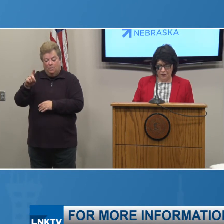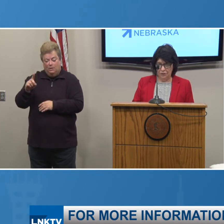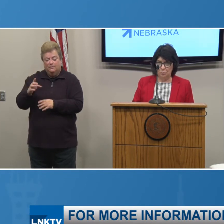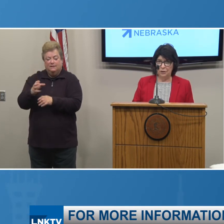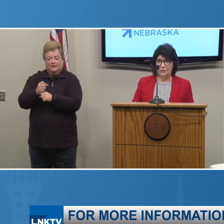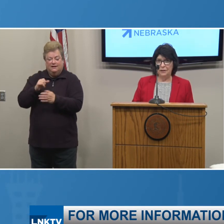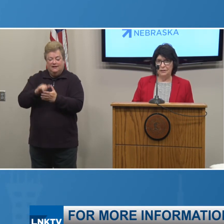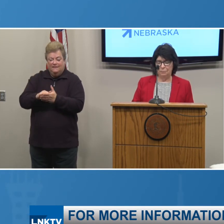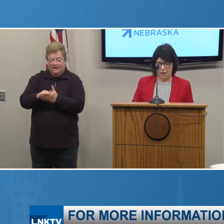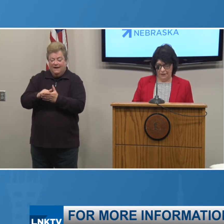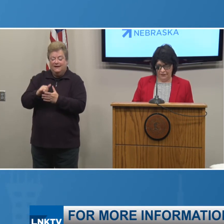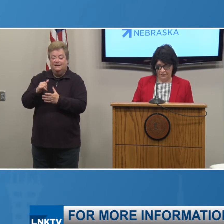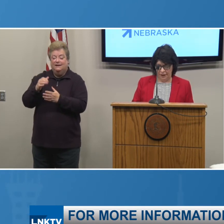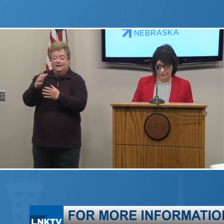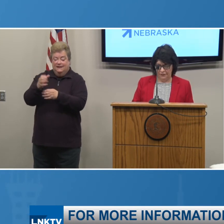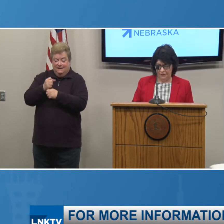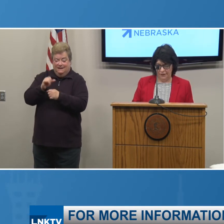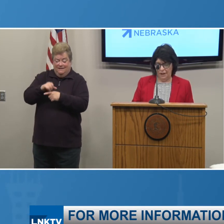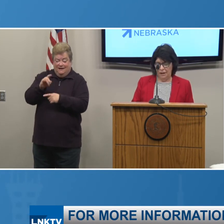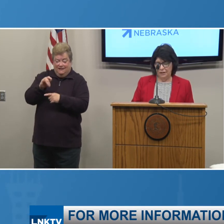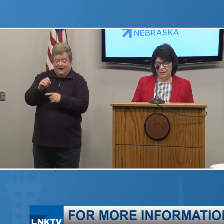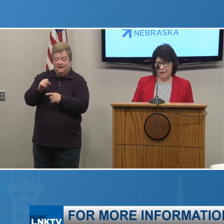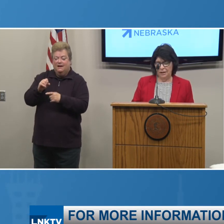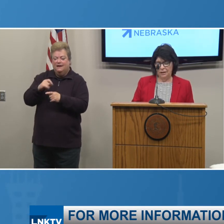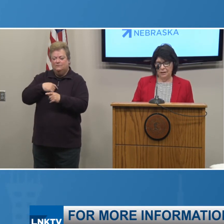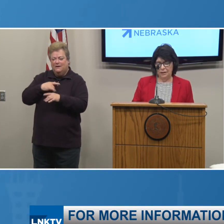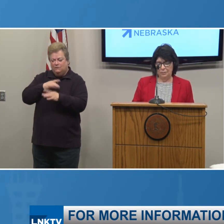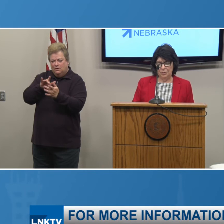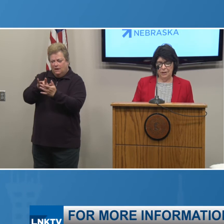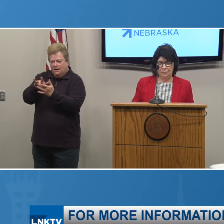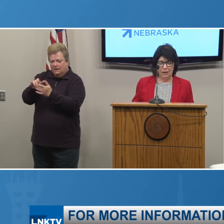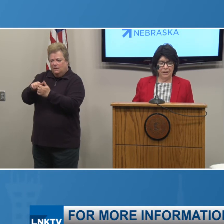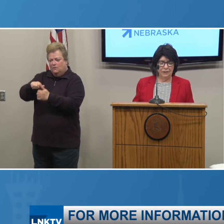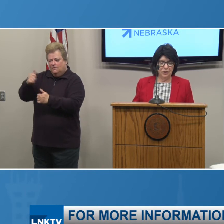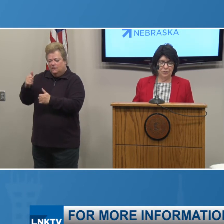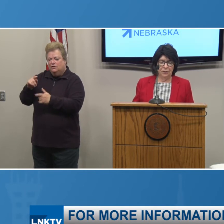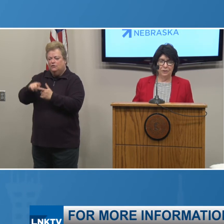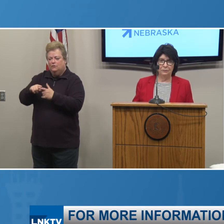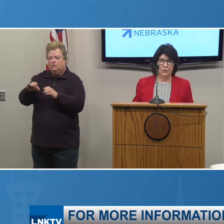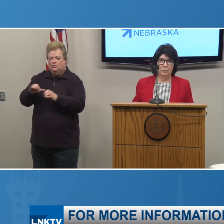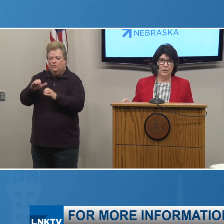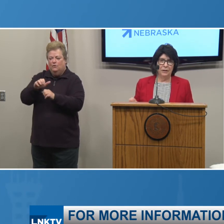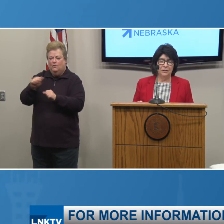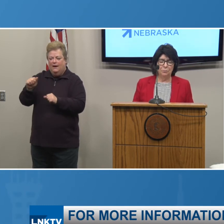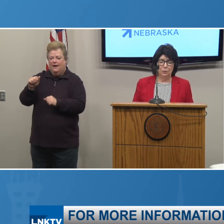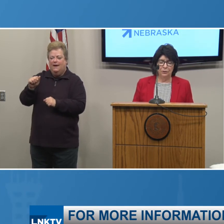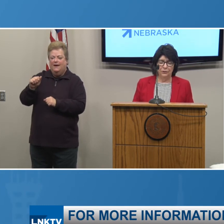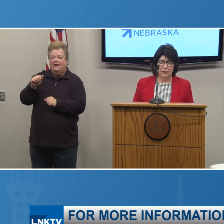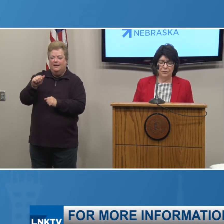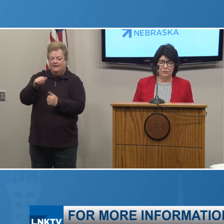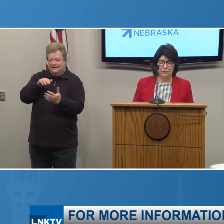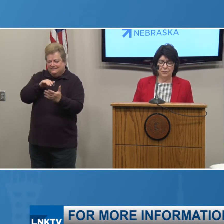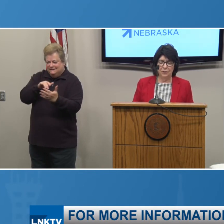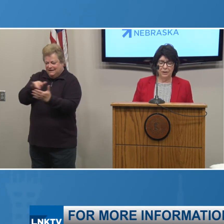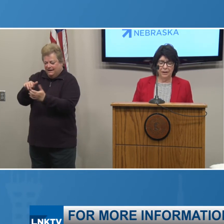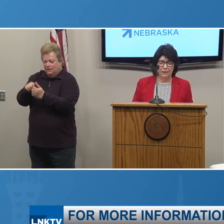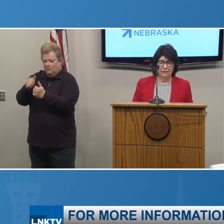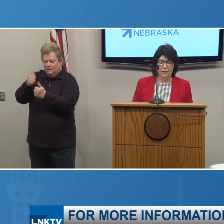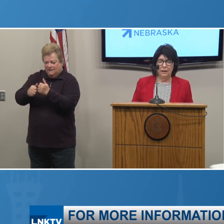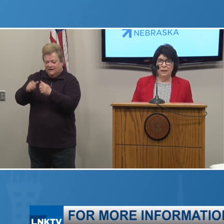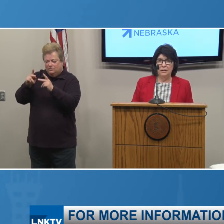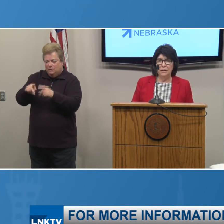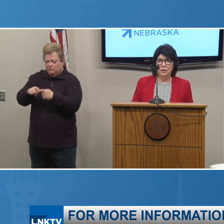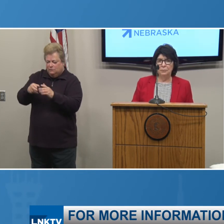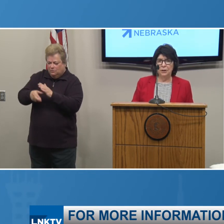with all of the previous positive cases to conduct an epidemiological interview with each person to review their